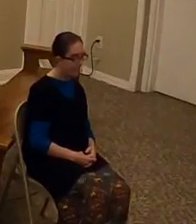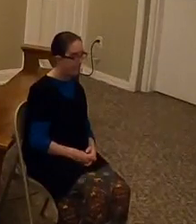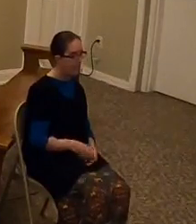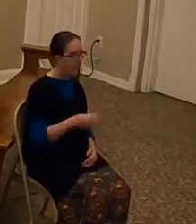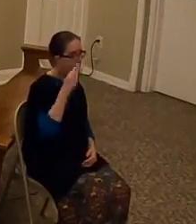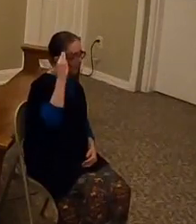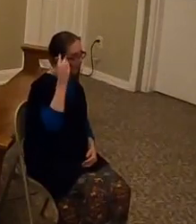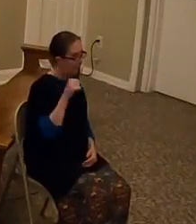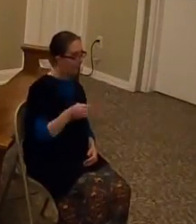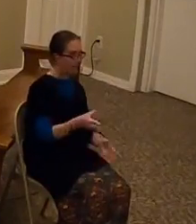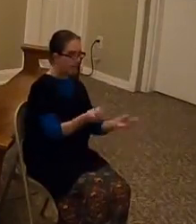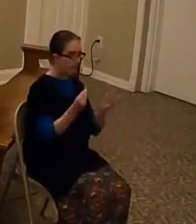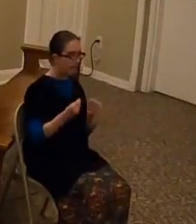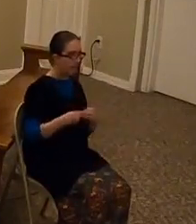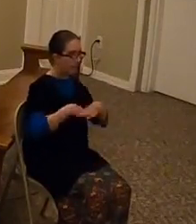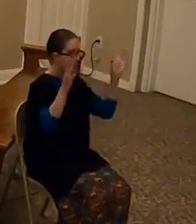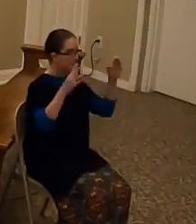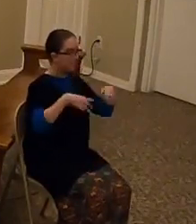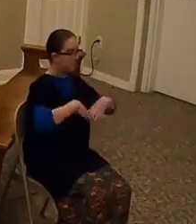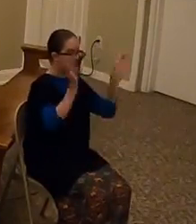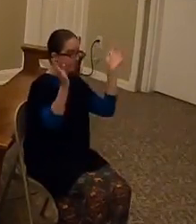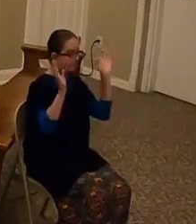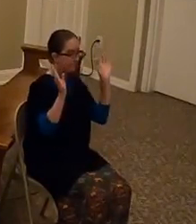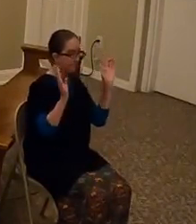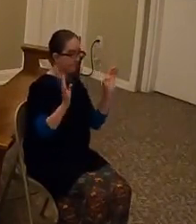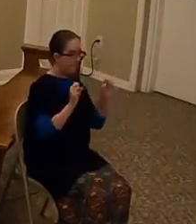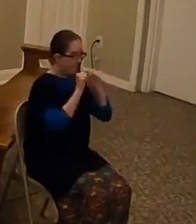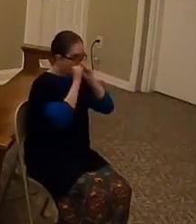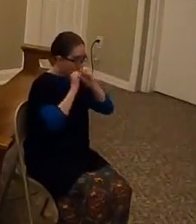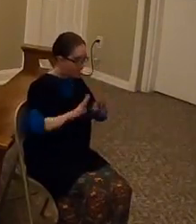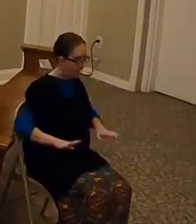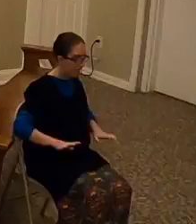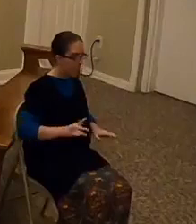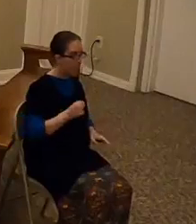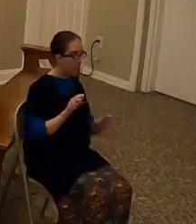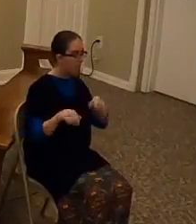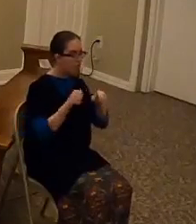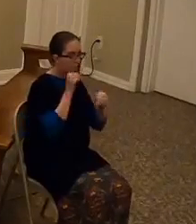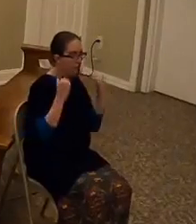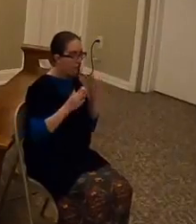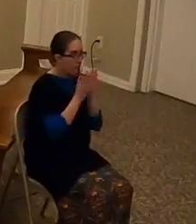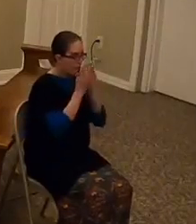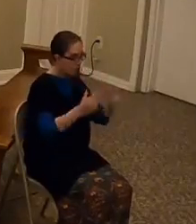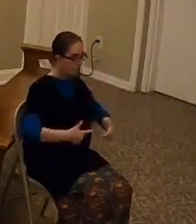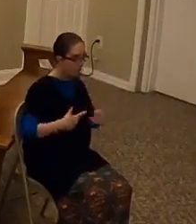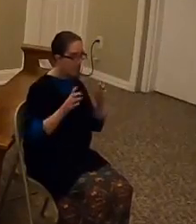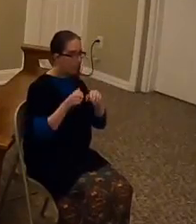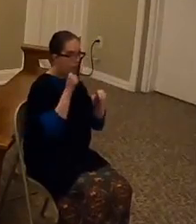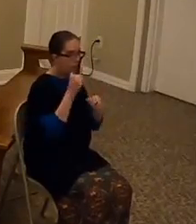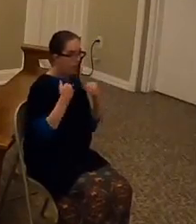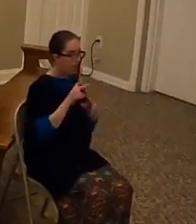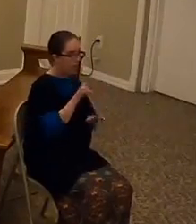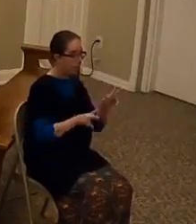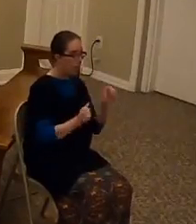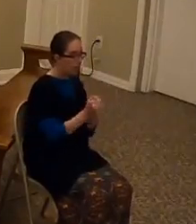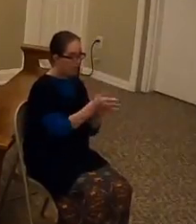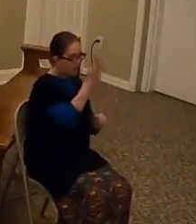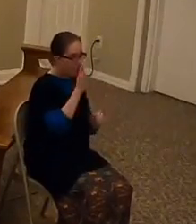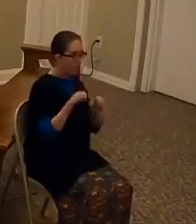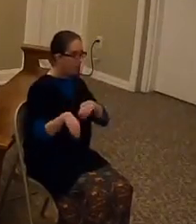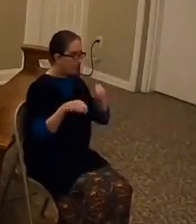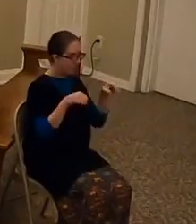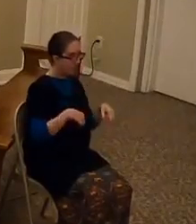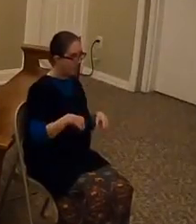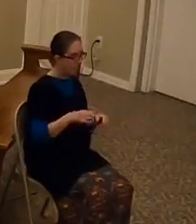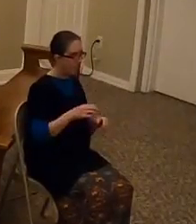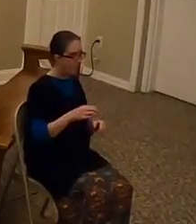You know what they just got? They just got a splashover blessing. Because they don't have a prayer life. They don't have a walk with God. All they're doing